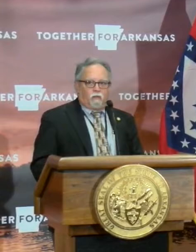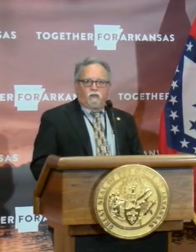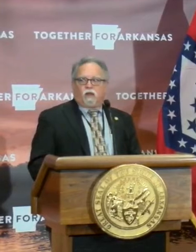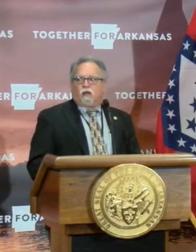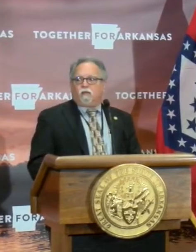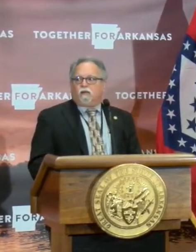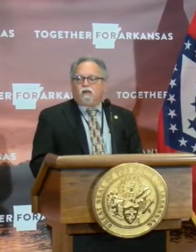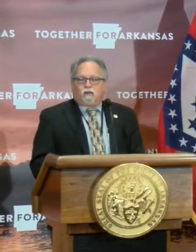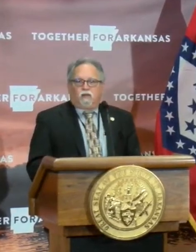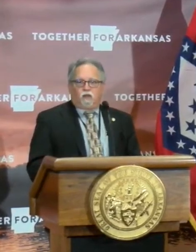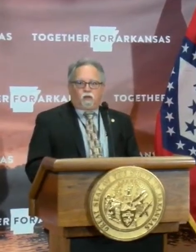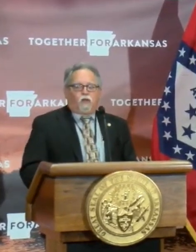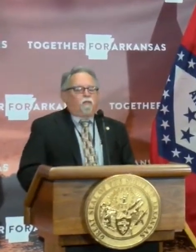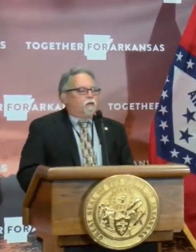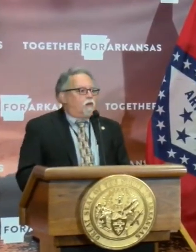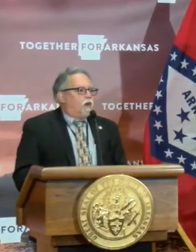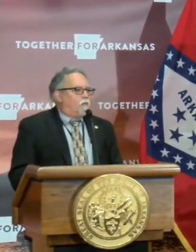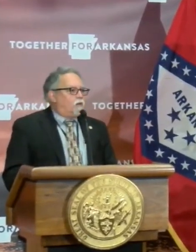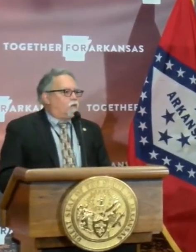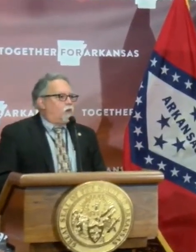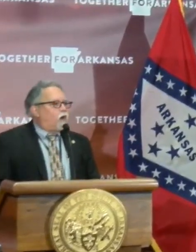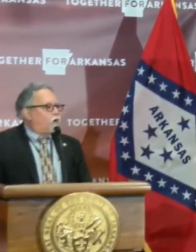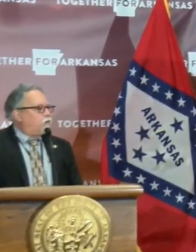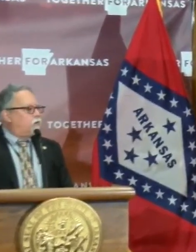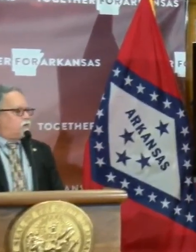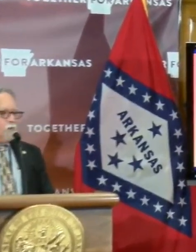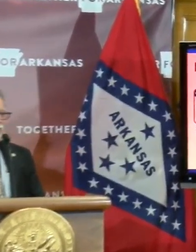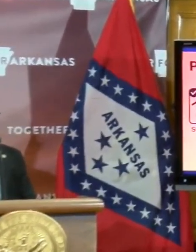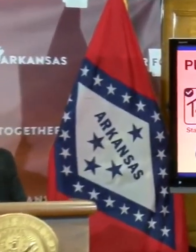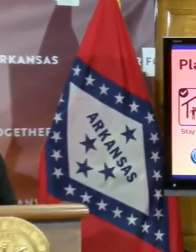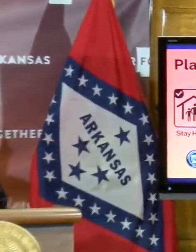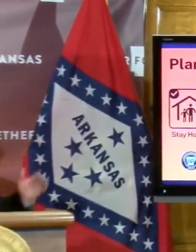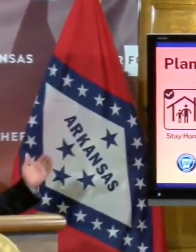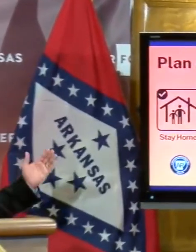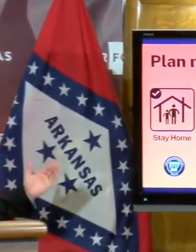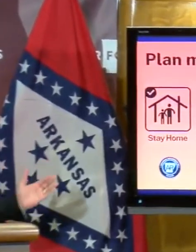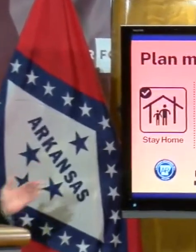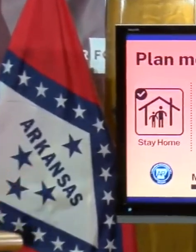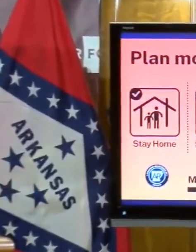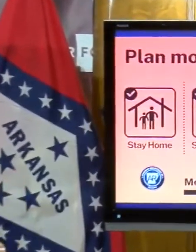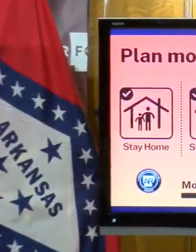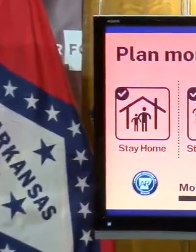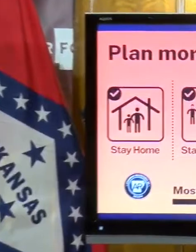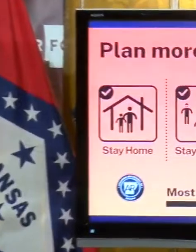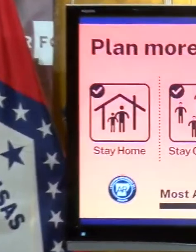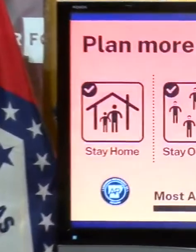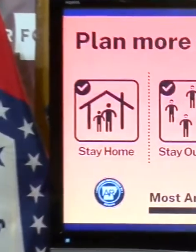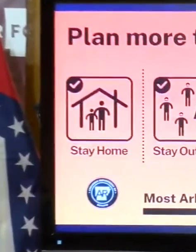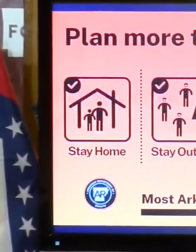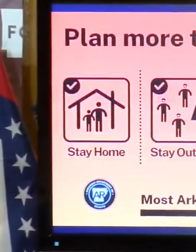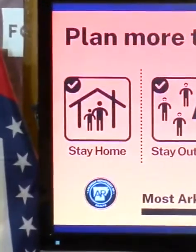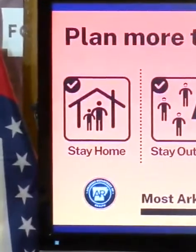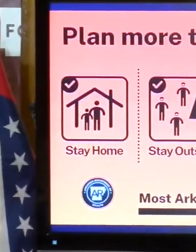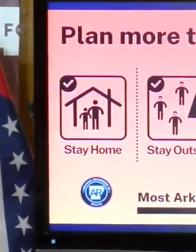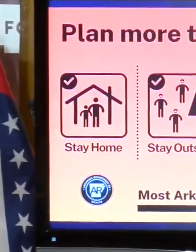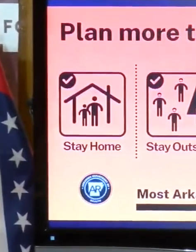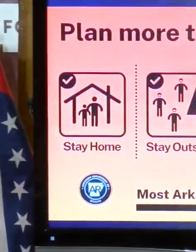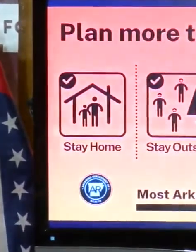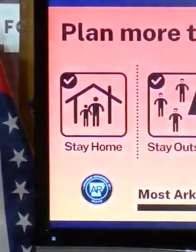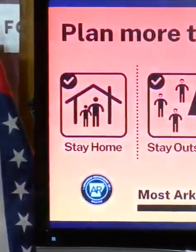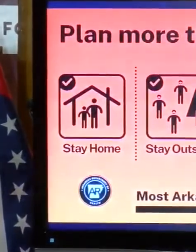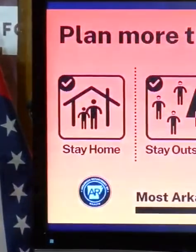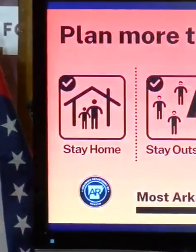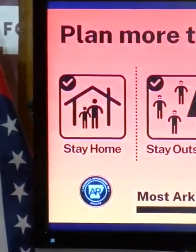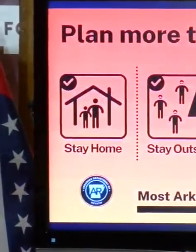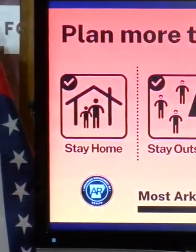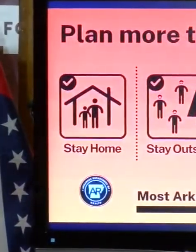is family time, it is get-together time, but we are in the middle of a pandemic. And this slide really, I think, drives home the issues that I